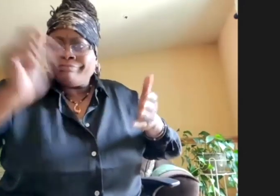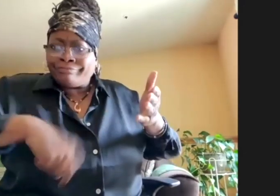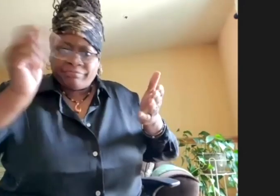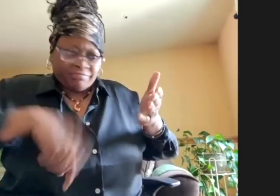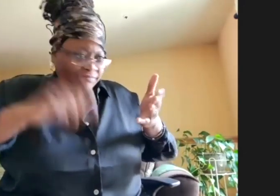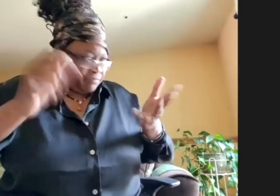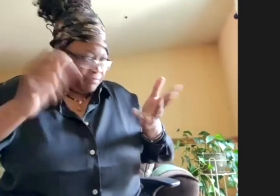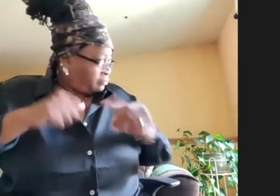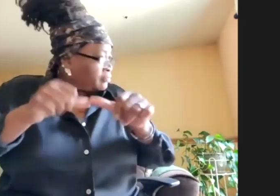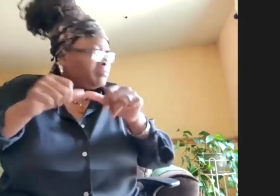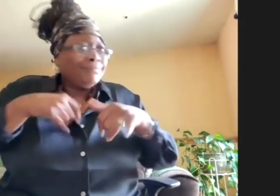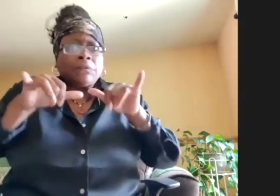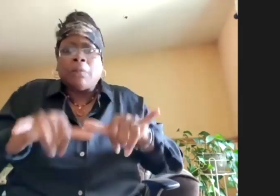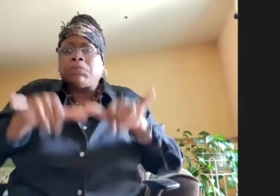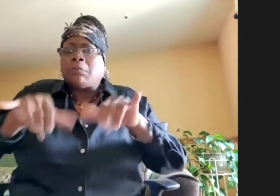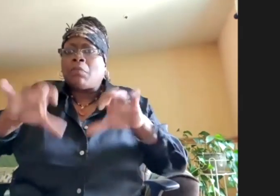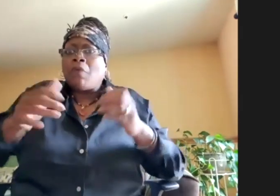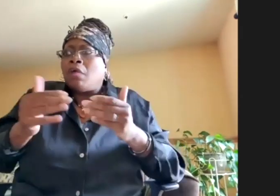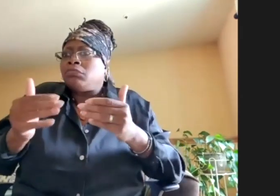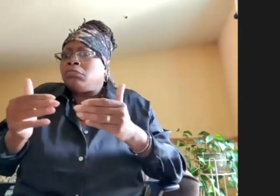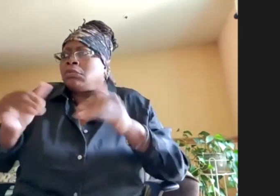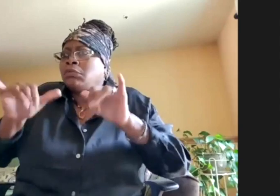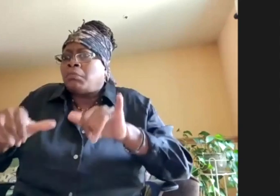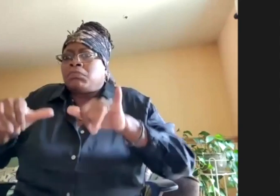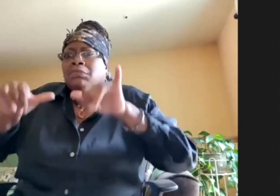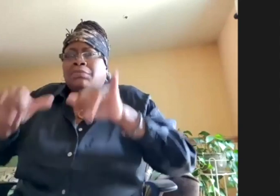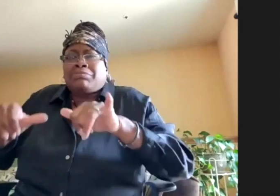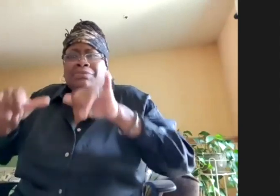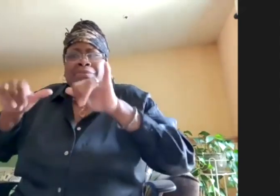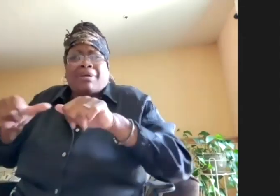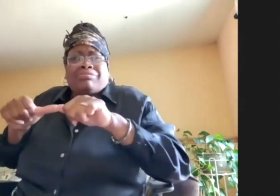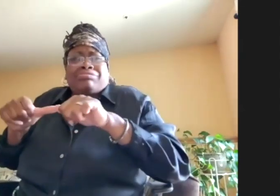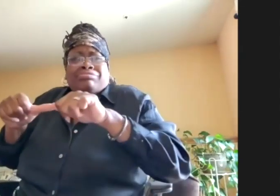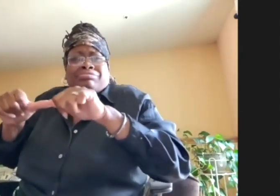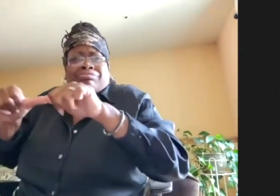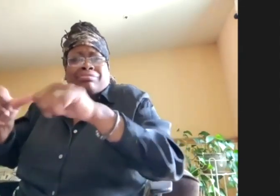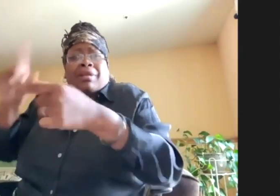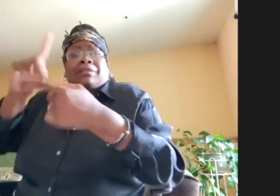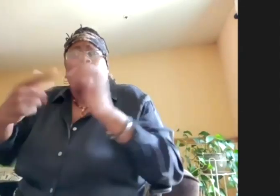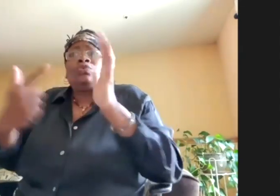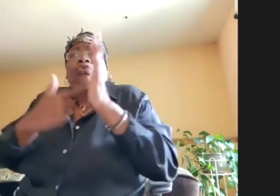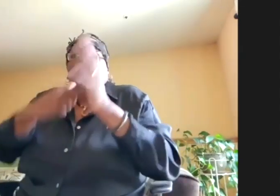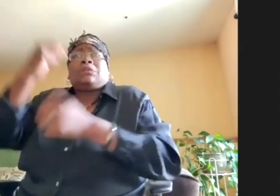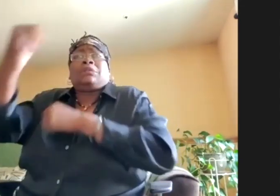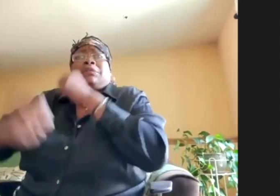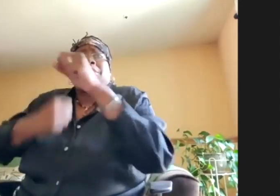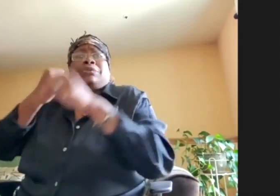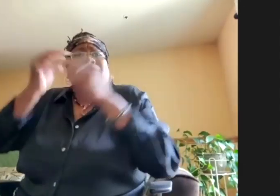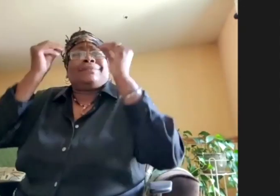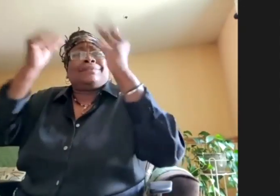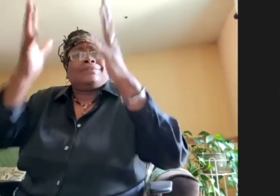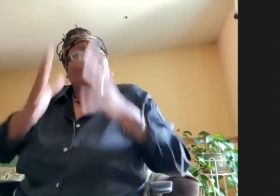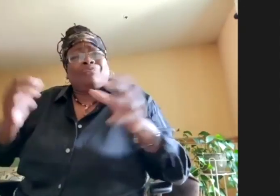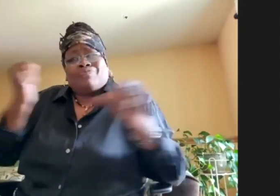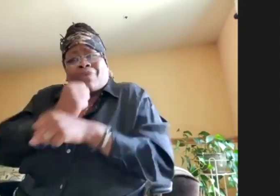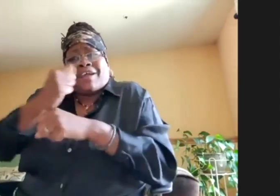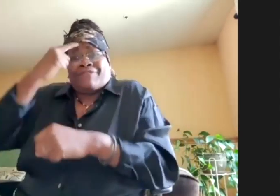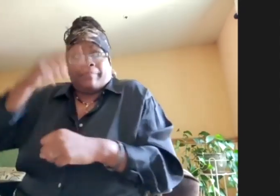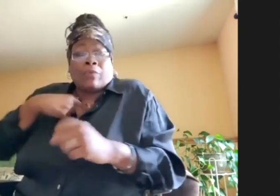I felt like I needed more instruction, but it seemed like the level of instruction kind of